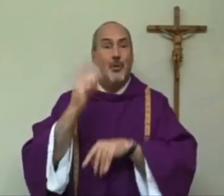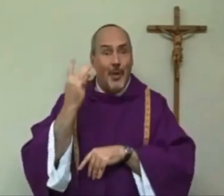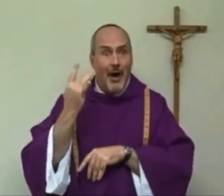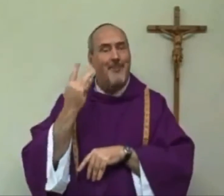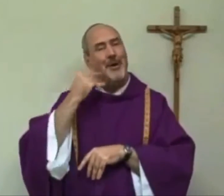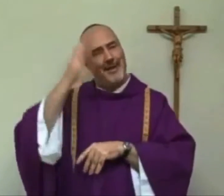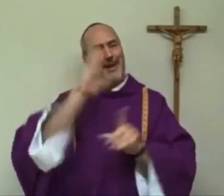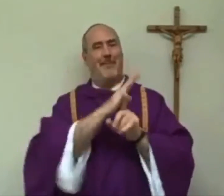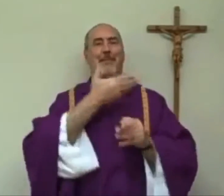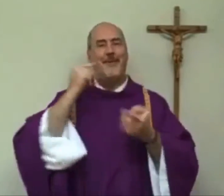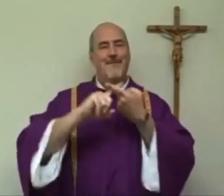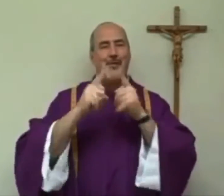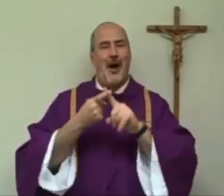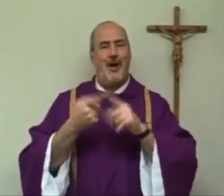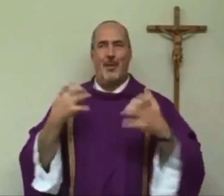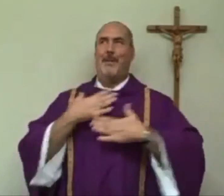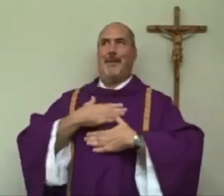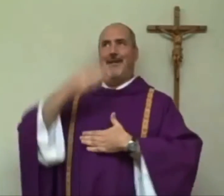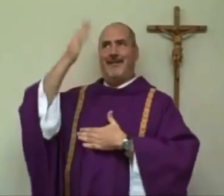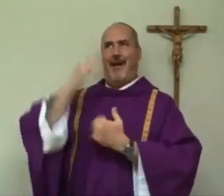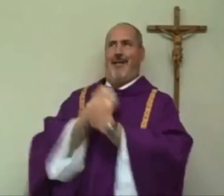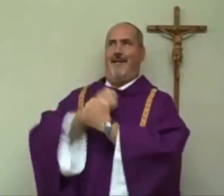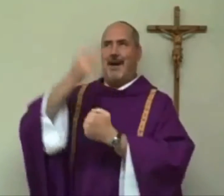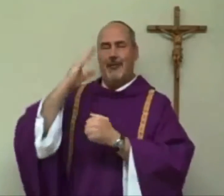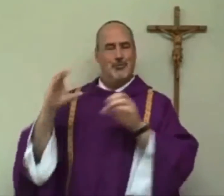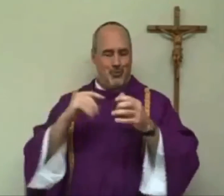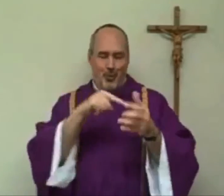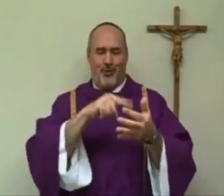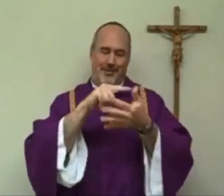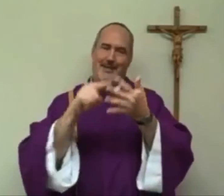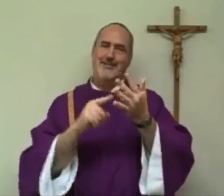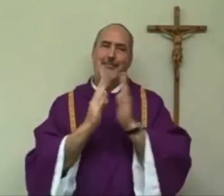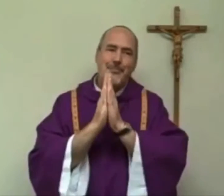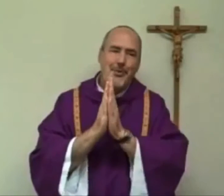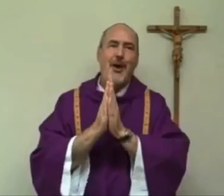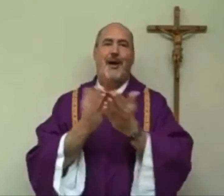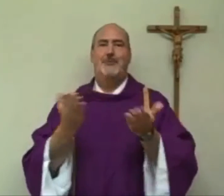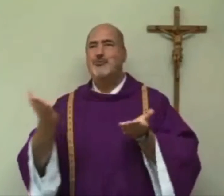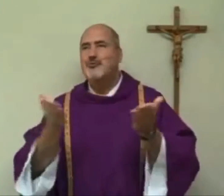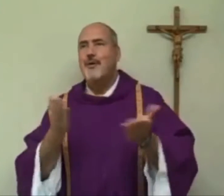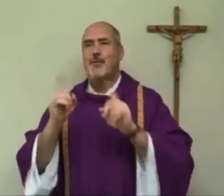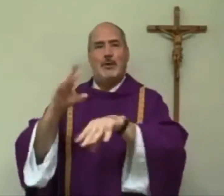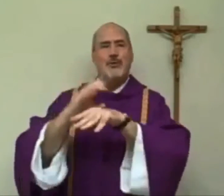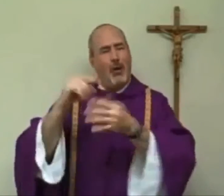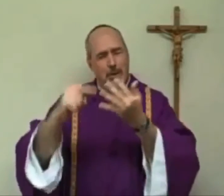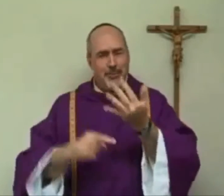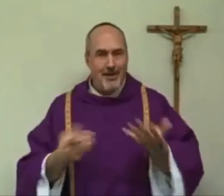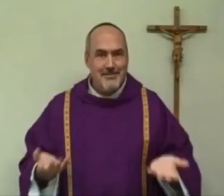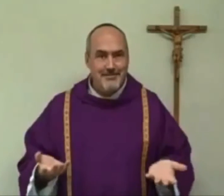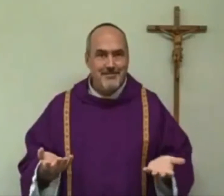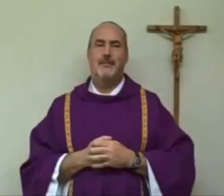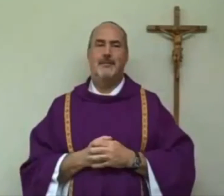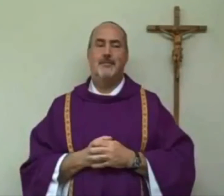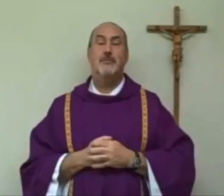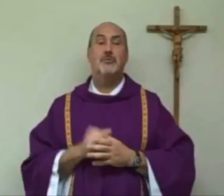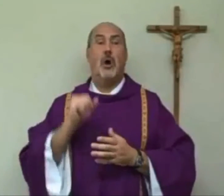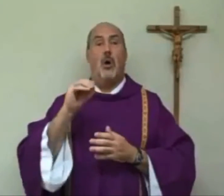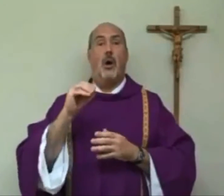other people, they like to go to church because they want to be with God and serve Him and be close to Him. And they do that